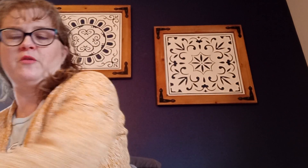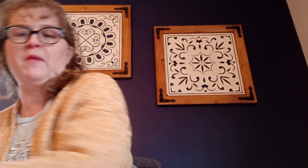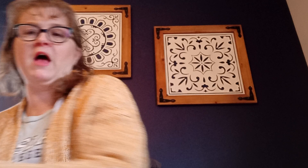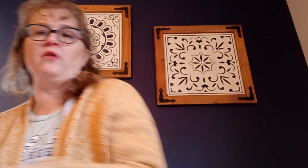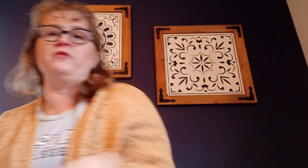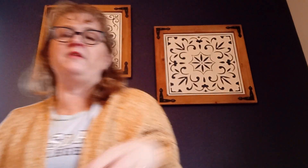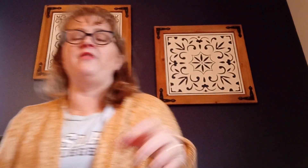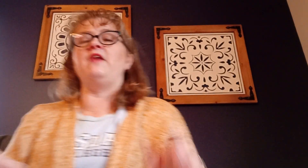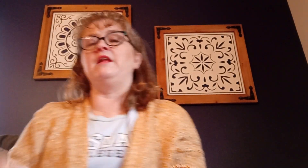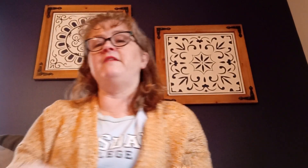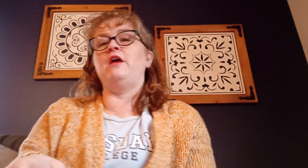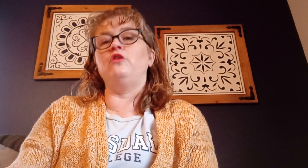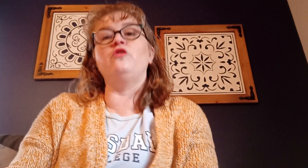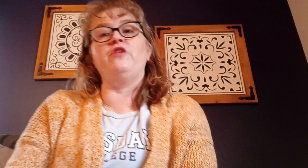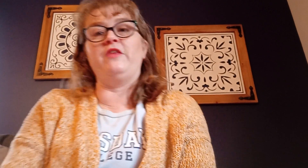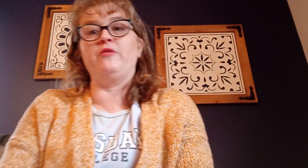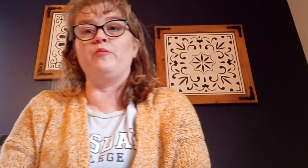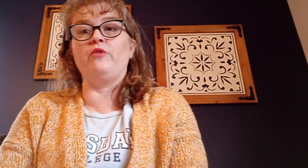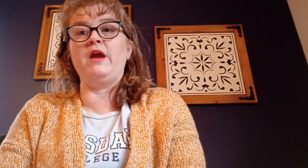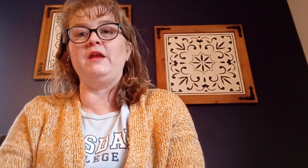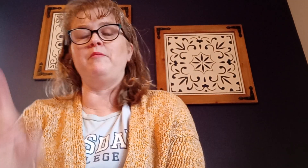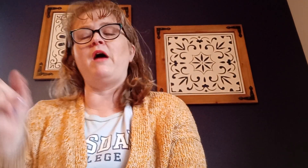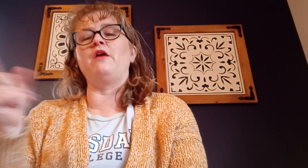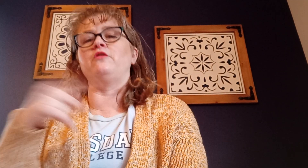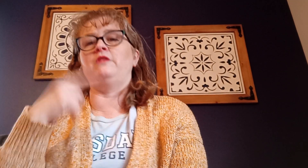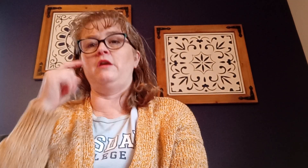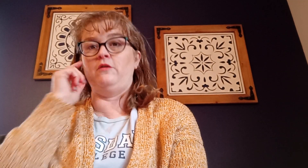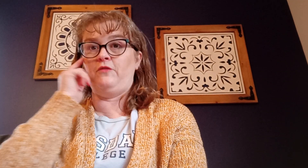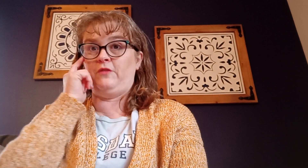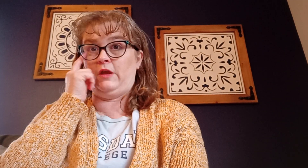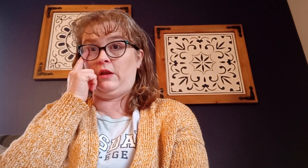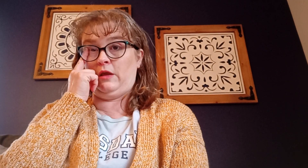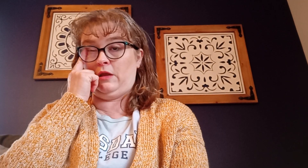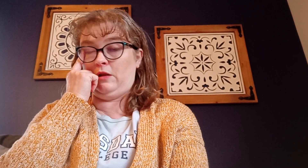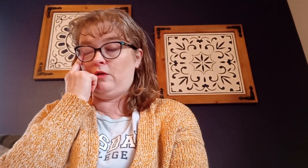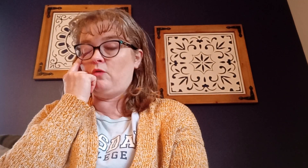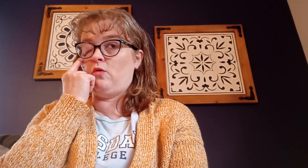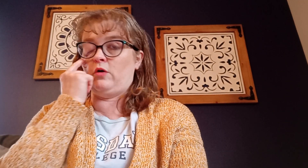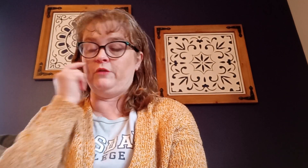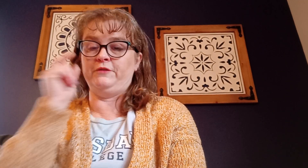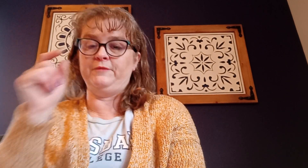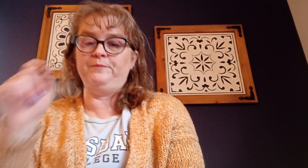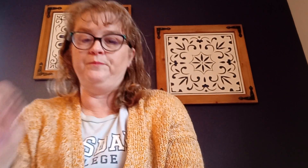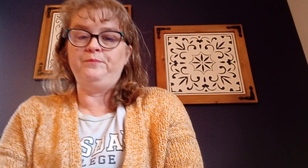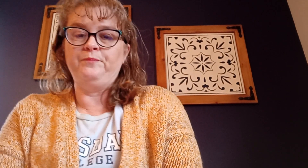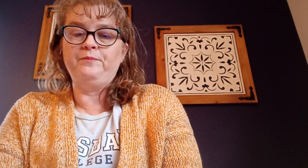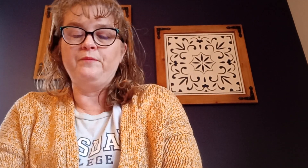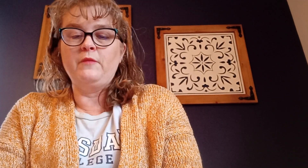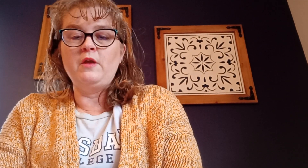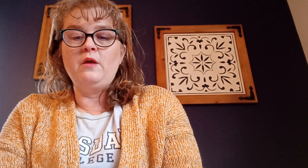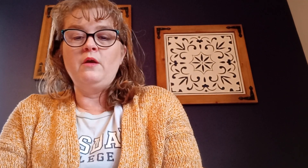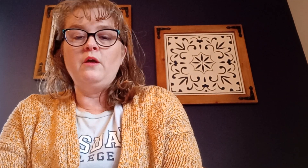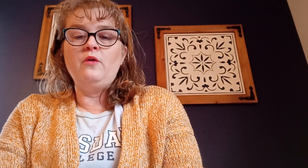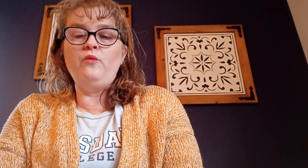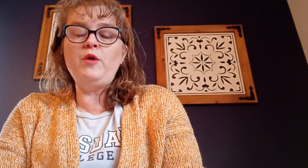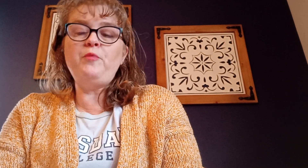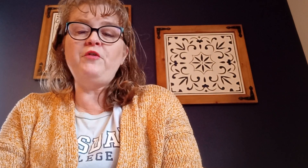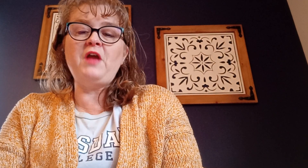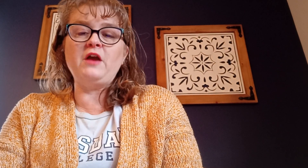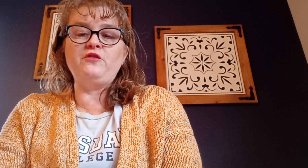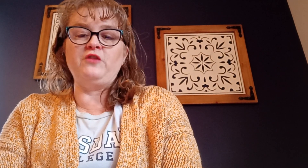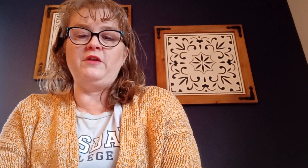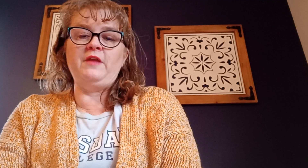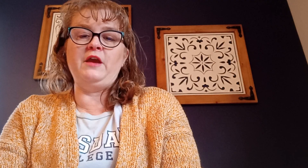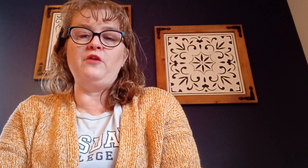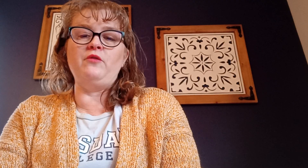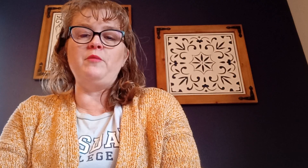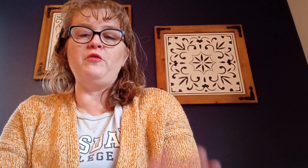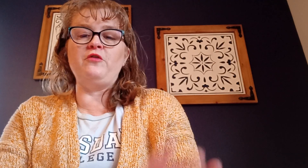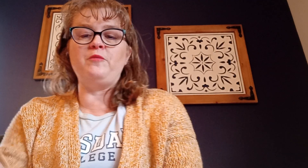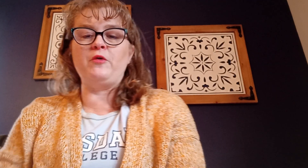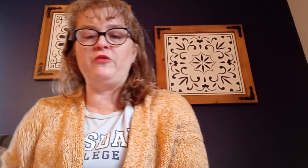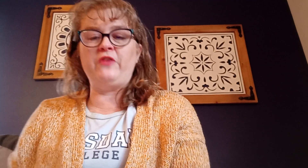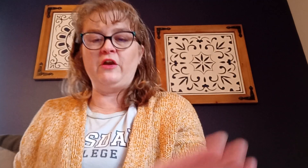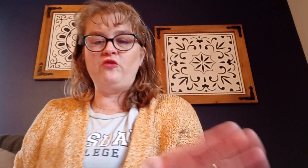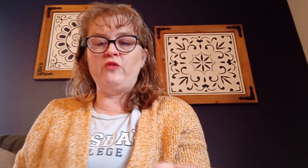mouths, and that's how you create the brain pattern that you've seen in corals. Reproduction. They can reproduce both sexually